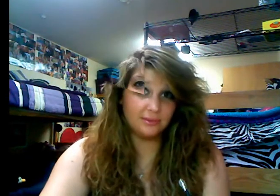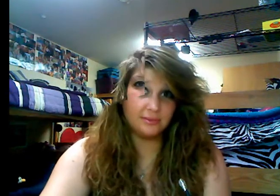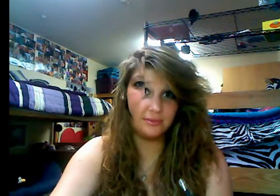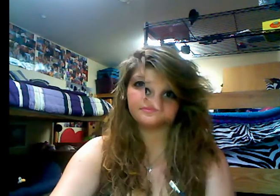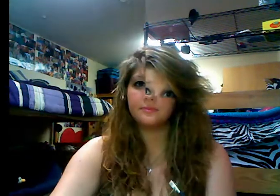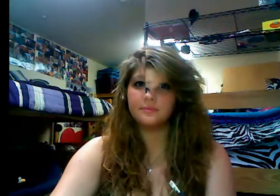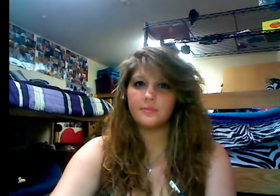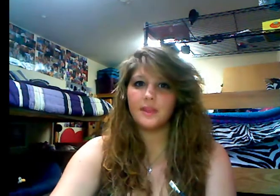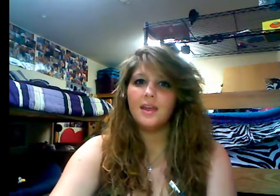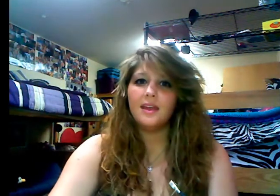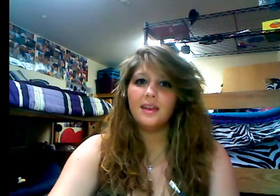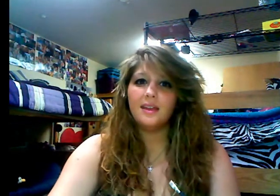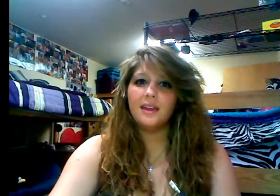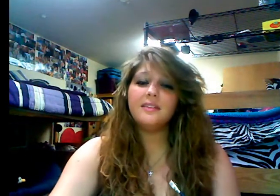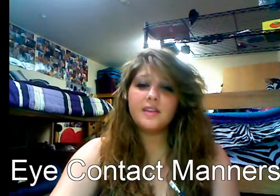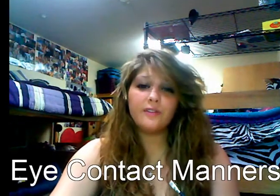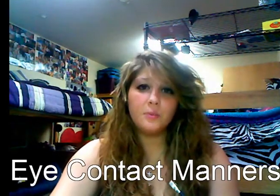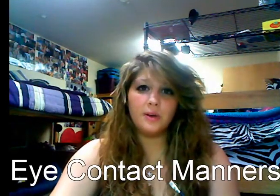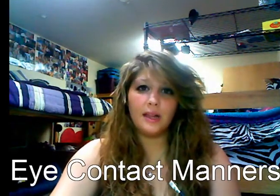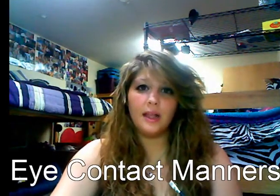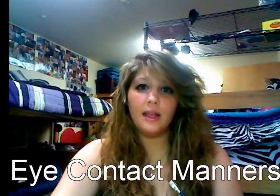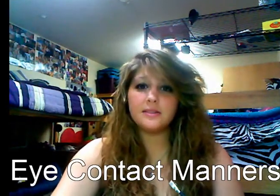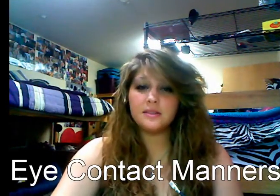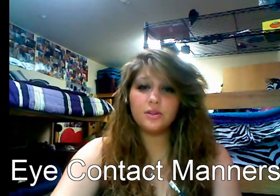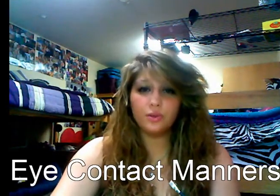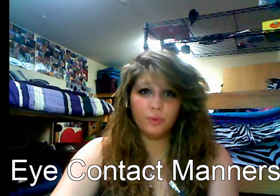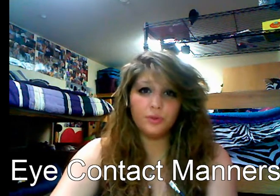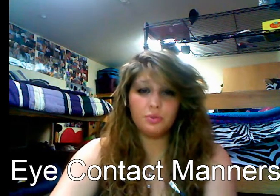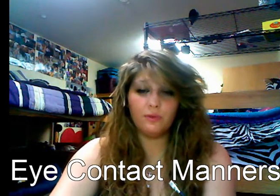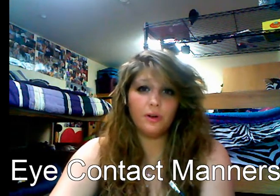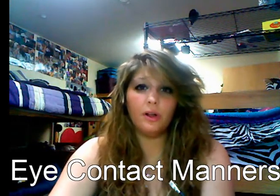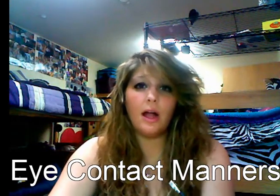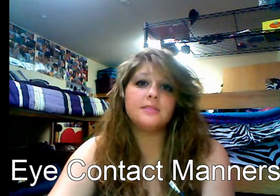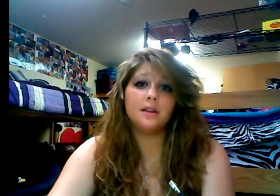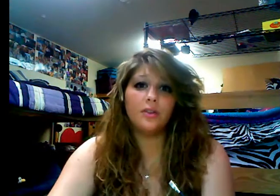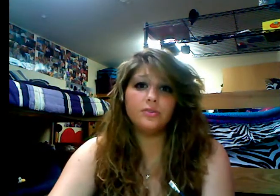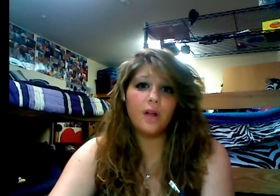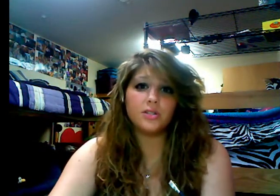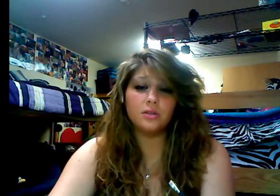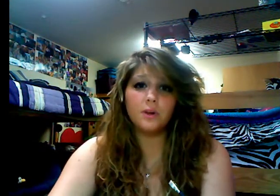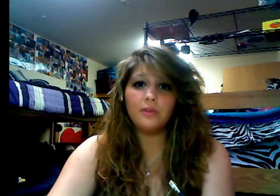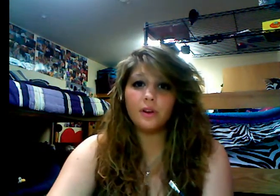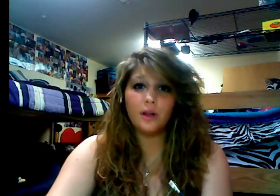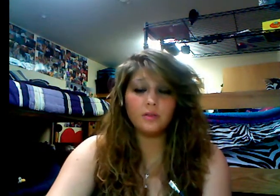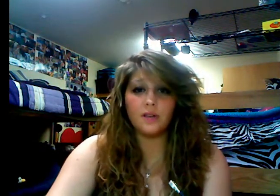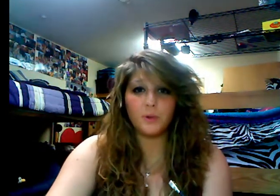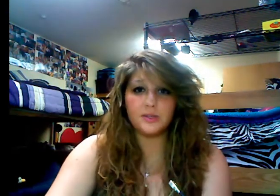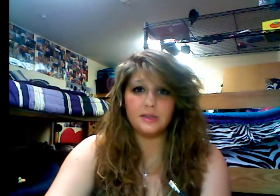question. In the deaf community, it's considered rude to avert your eyes in another direction whenever another deaf person